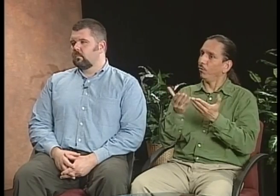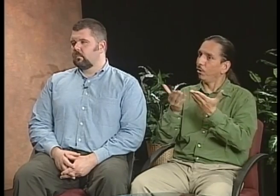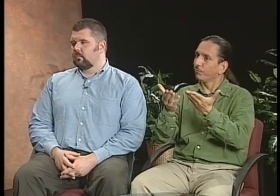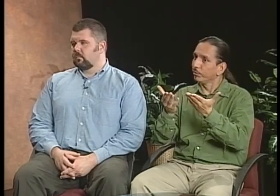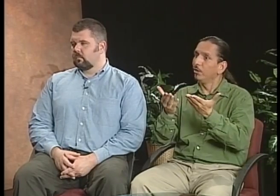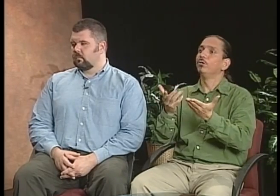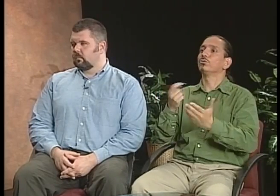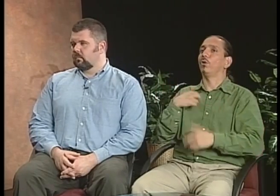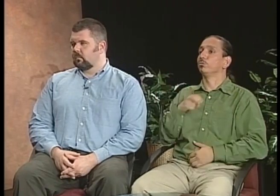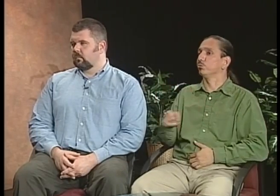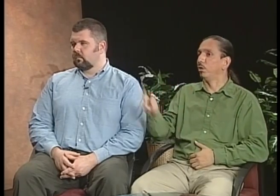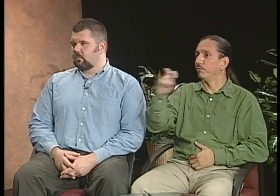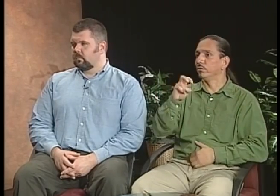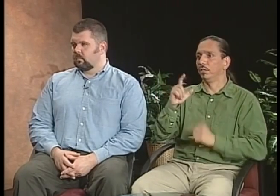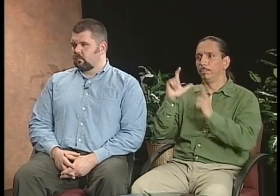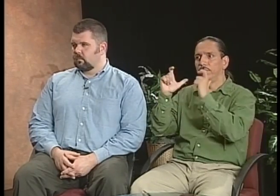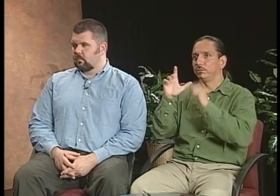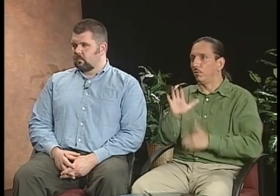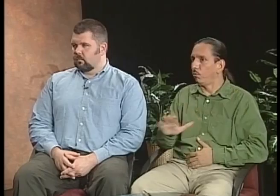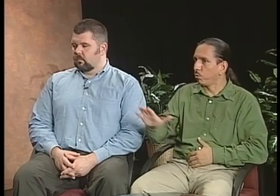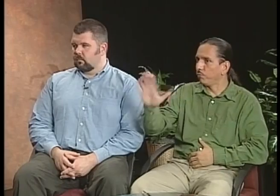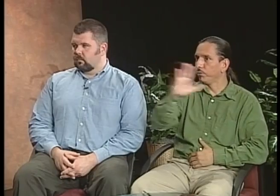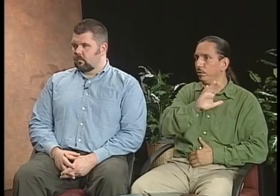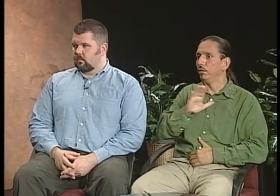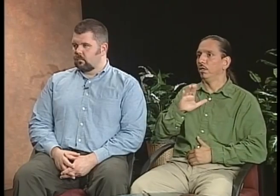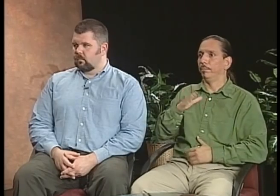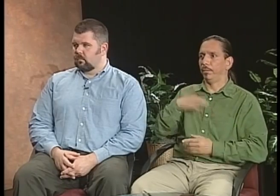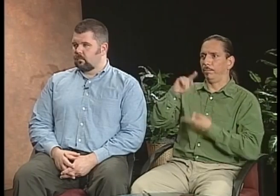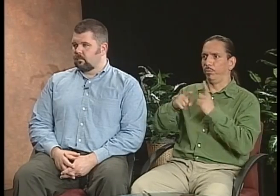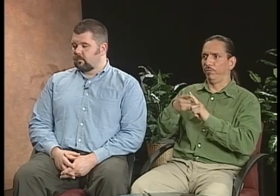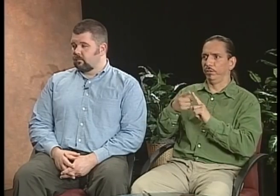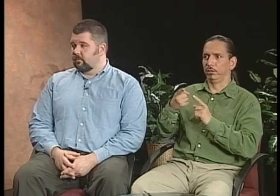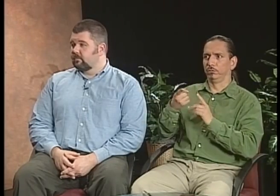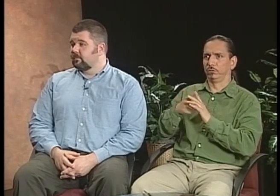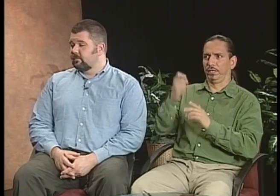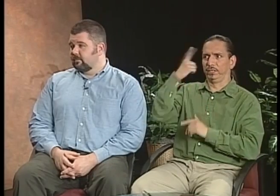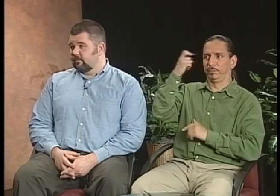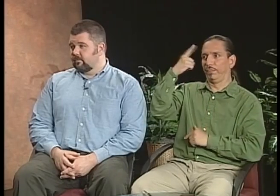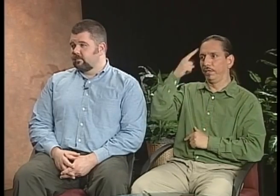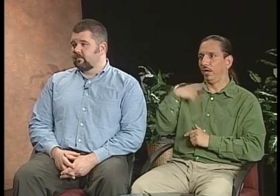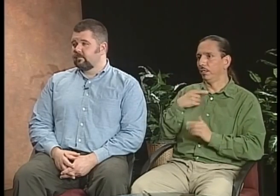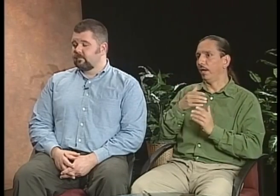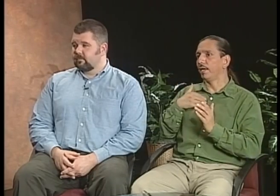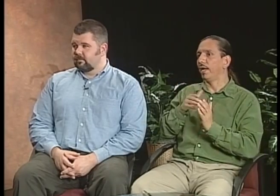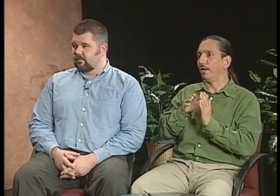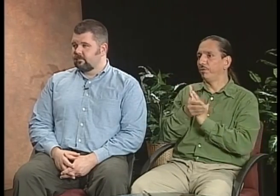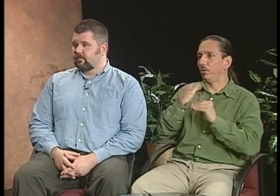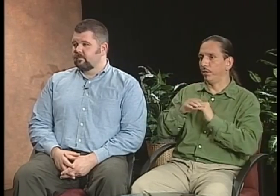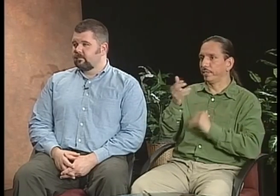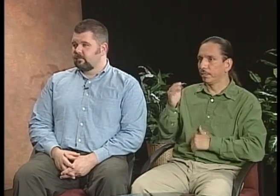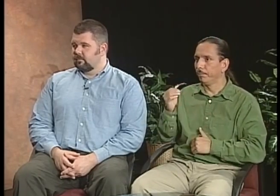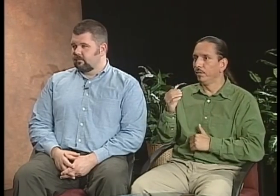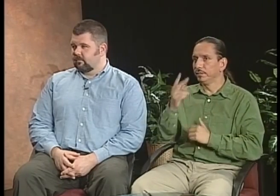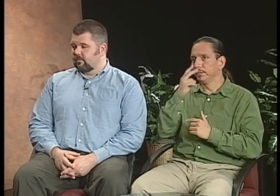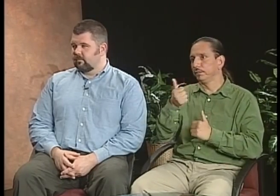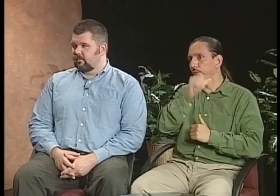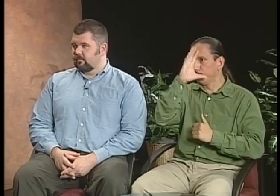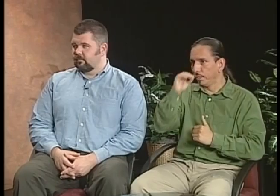Well, see, I was in modeling school, and I got a job offer, which made it that I had to travel a lot all over the place. And so from doing that,